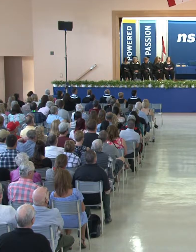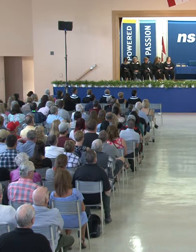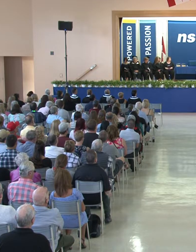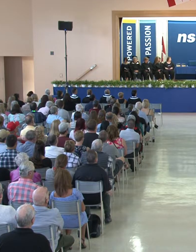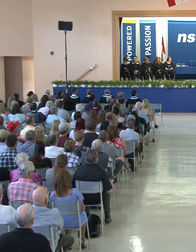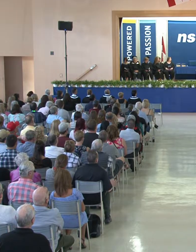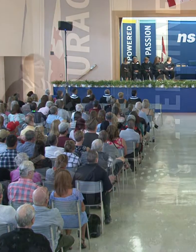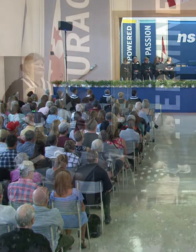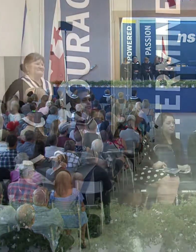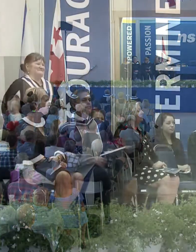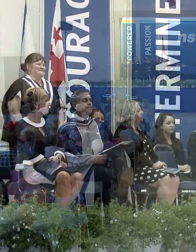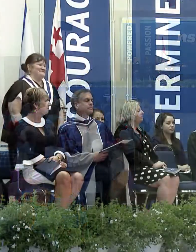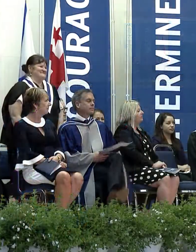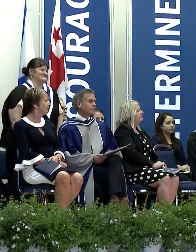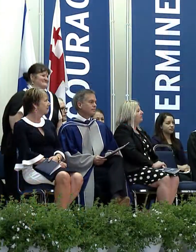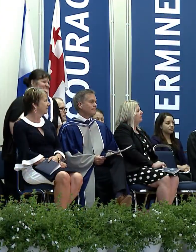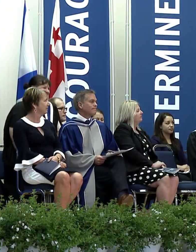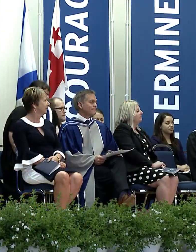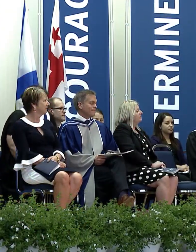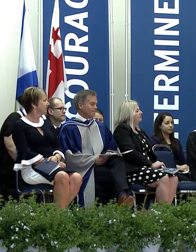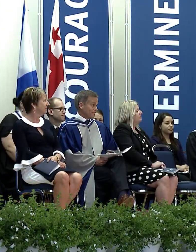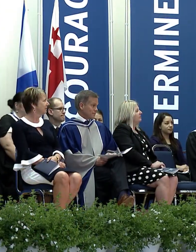Jennifer Gavel, Assistant Registrar.